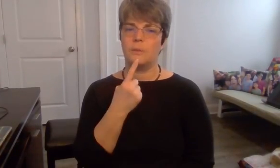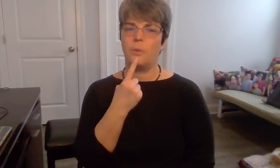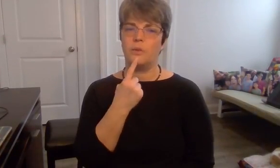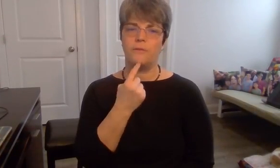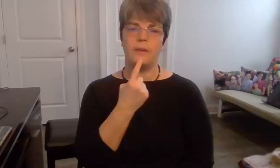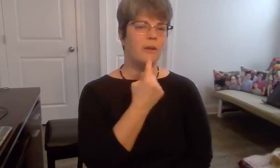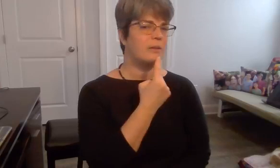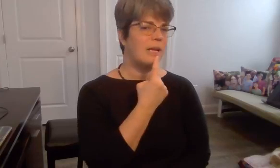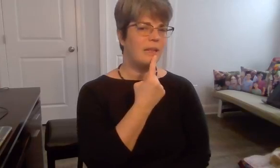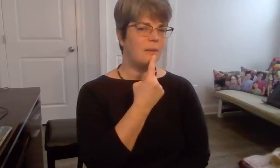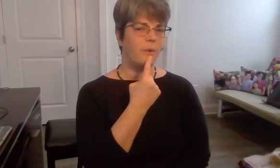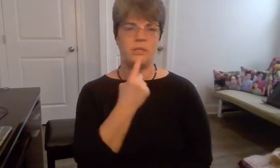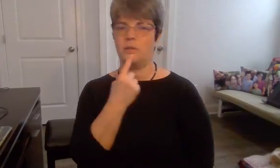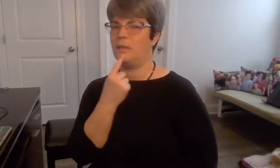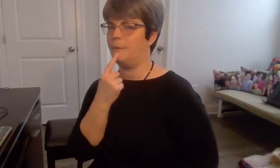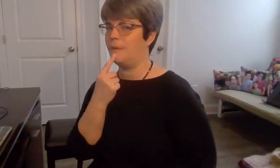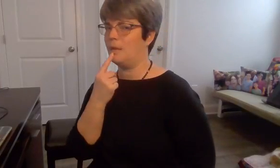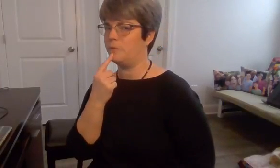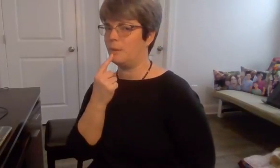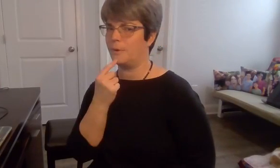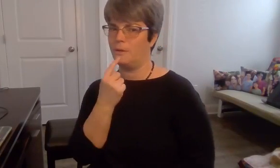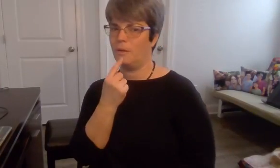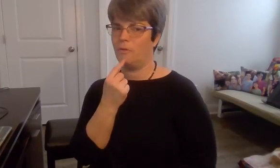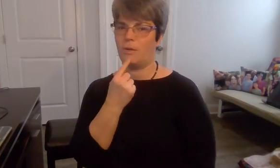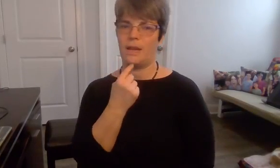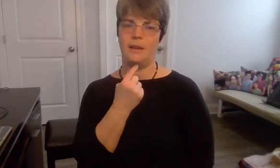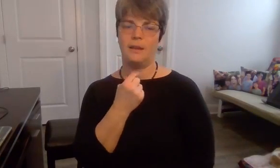pointer finger. It's kind of like you're pointing to your lip, if that helps you remember. Red.